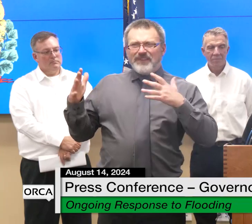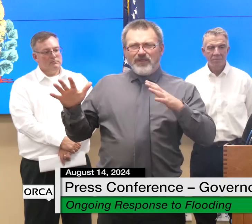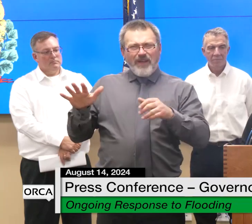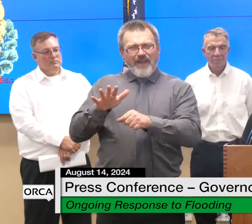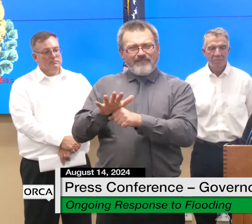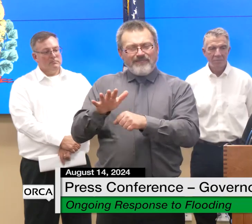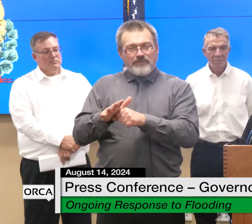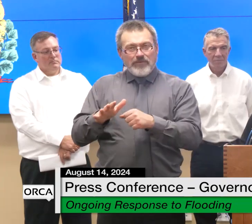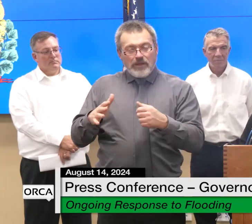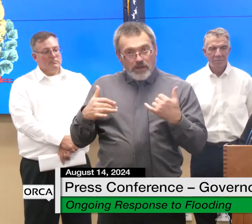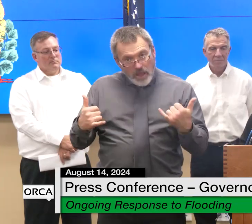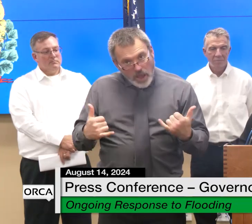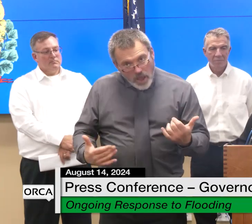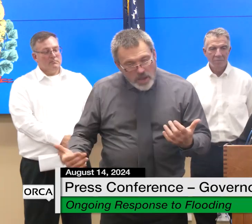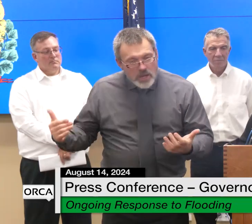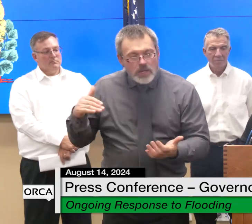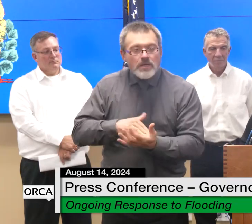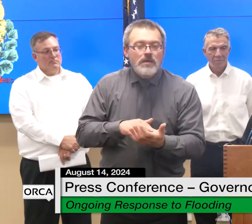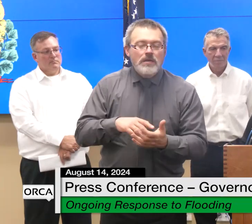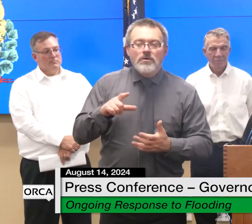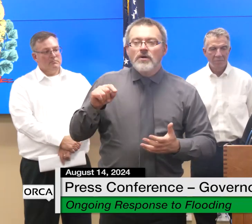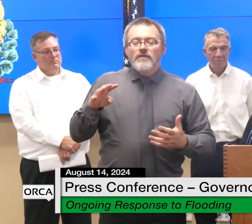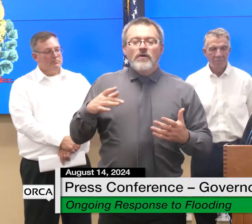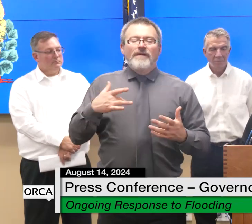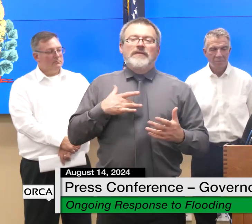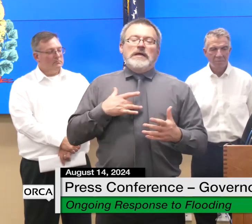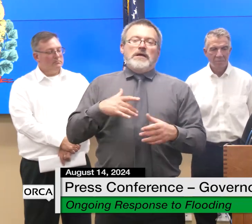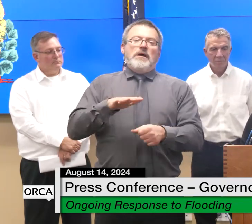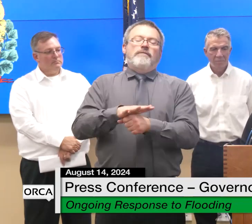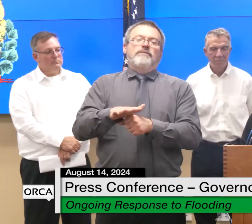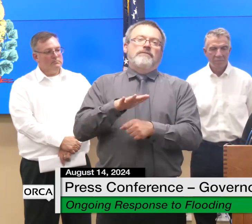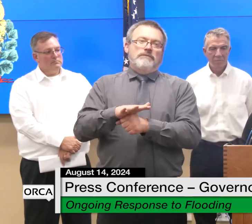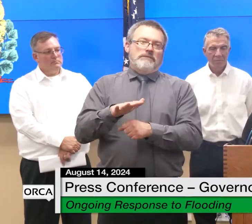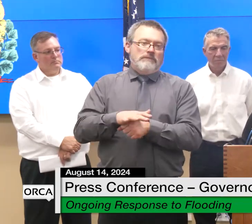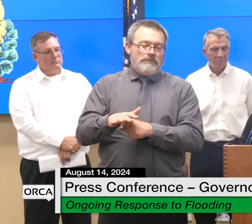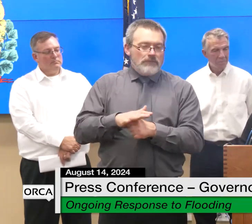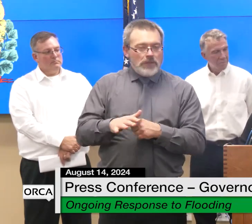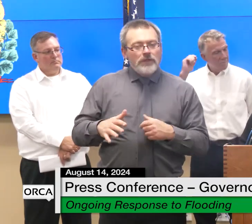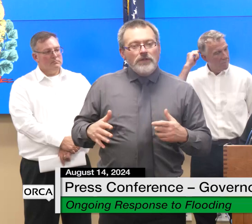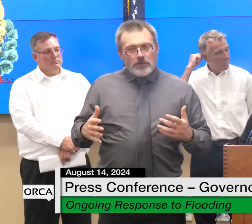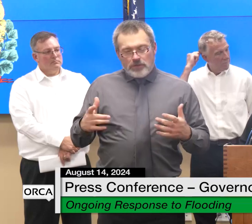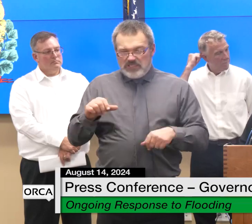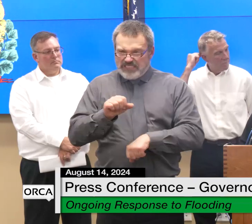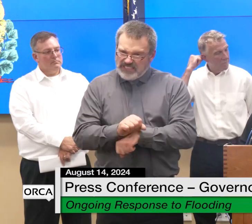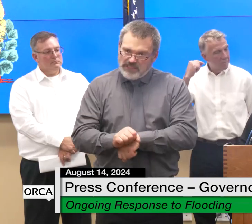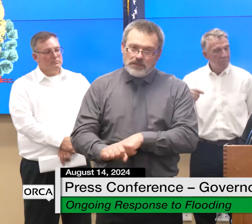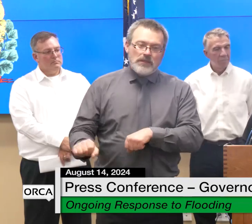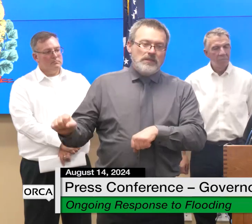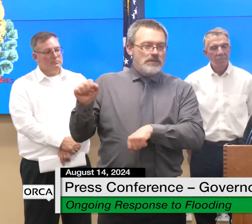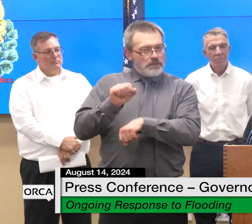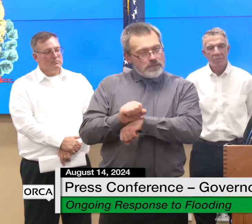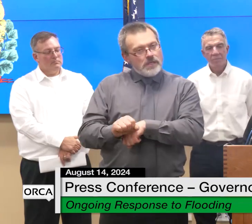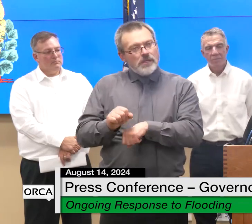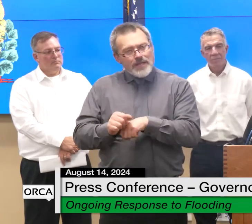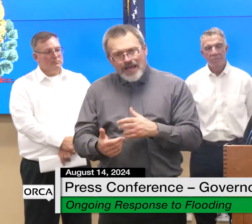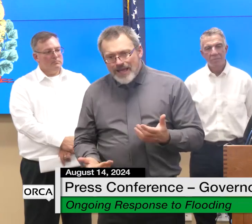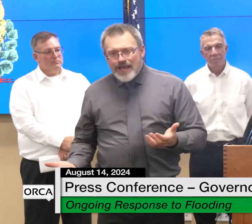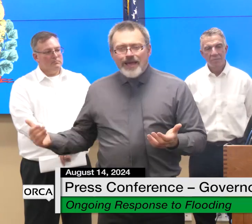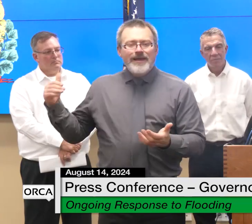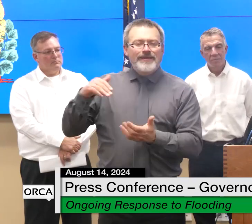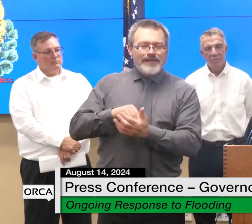2024. There's so much work ahead to do. And I'm also proud to be able to share that over the last